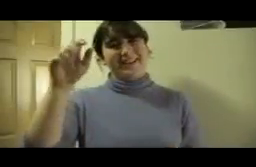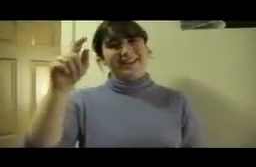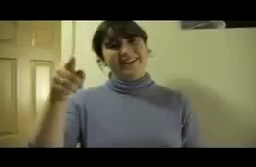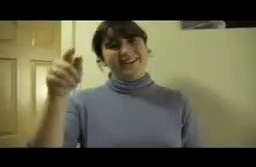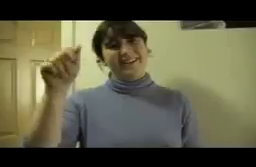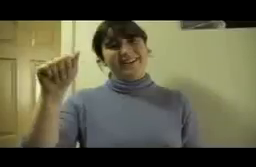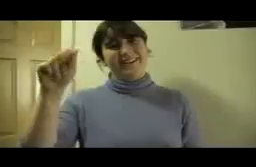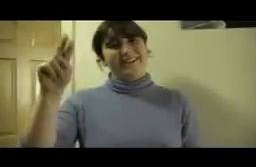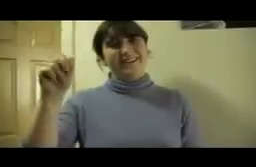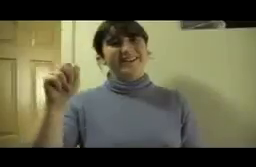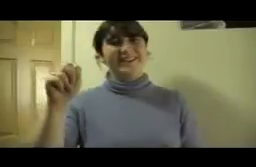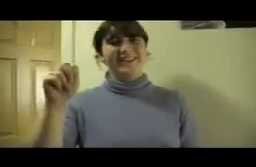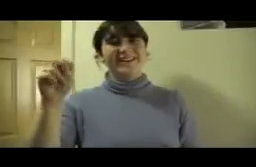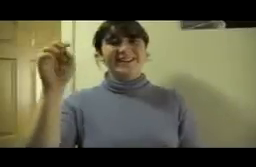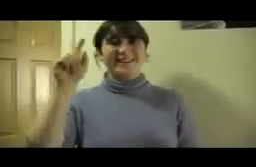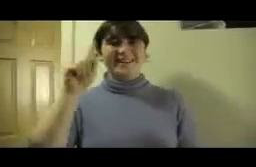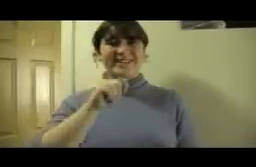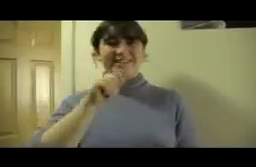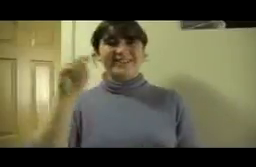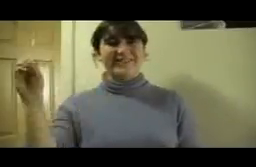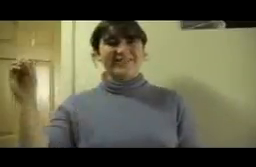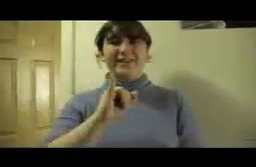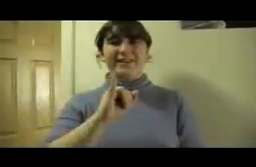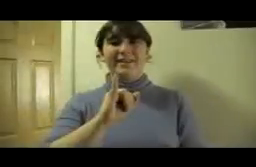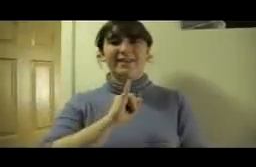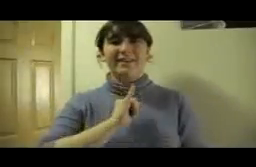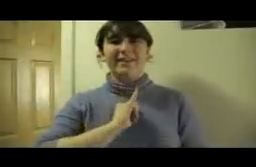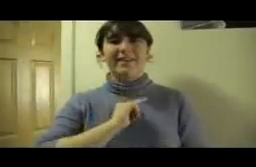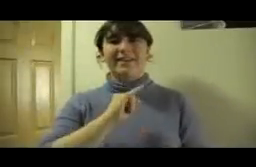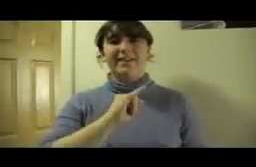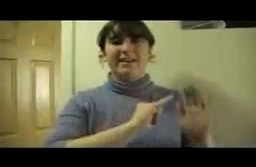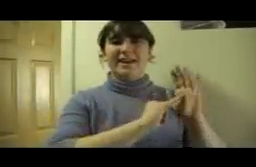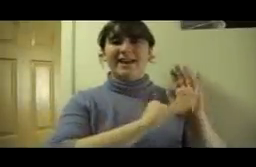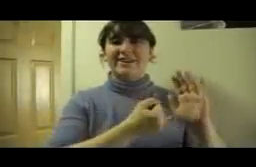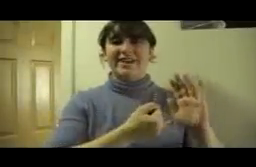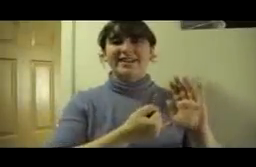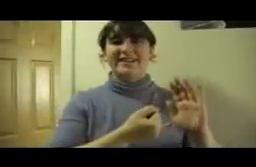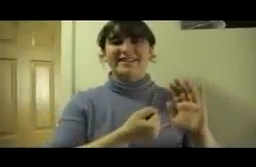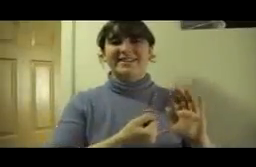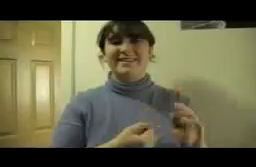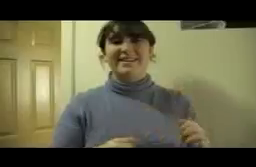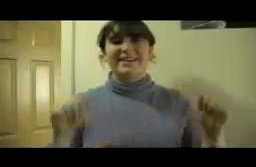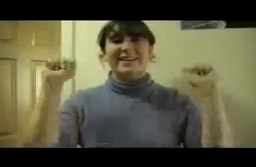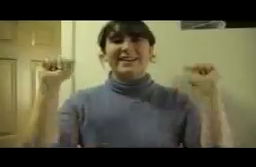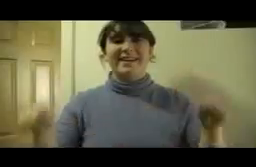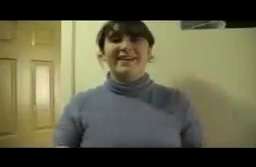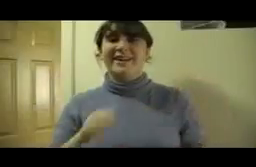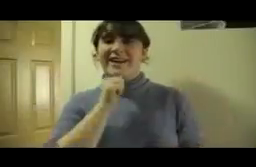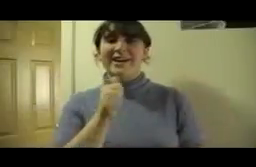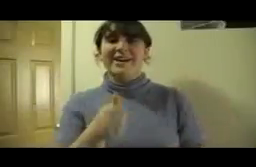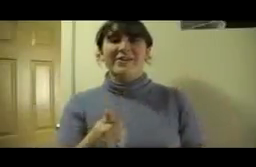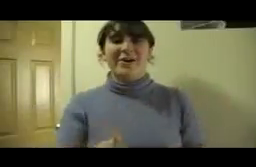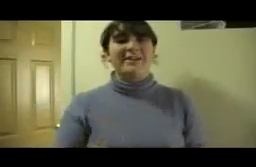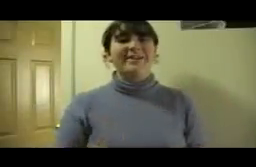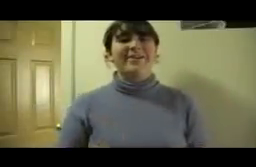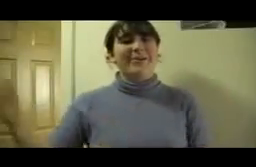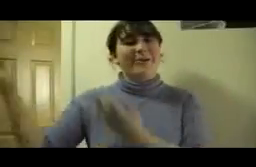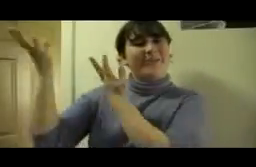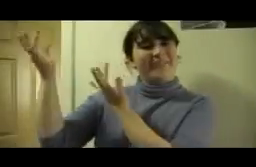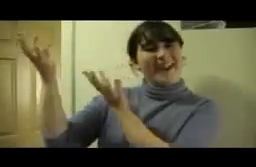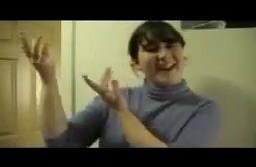too. I just cannot